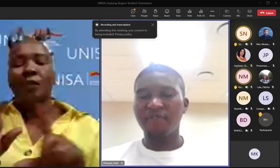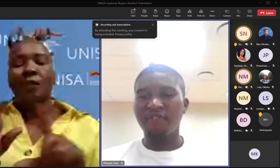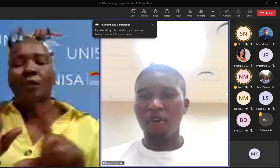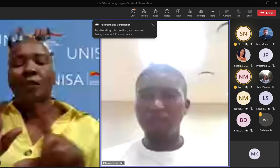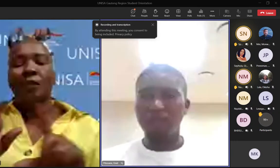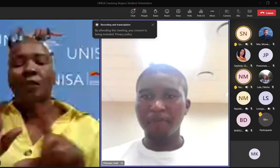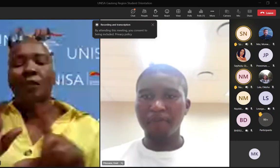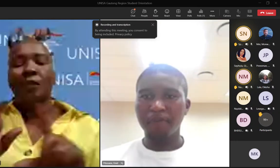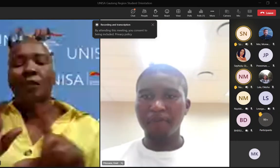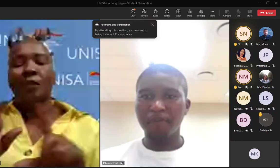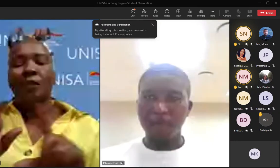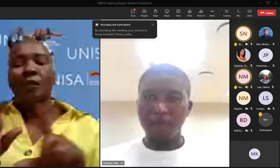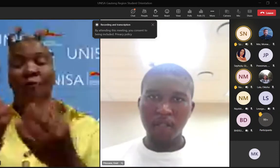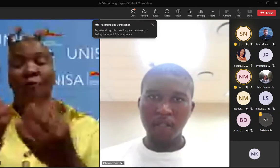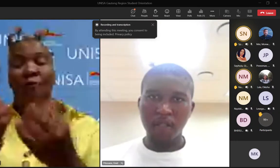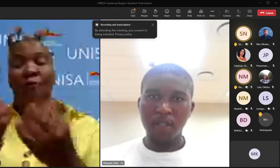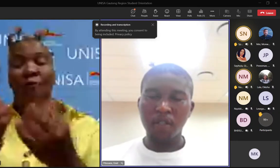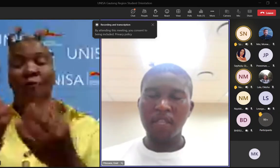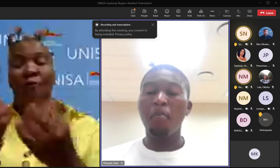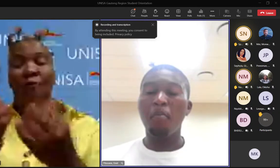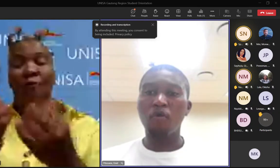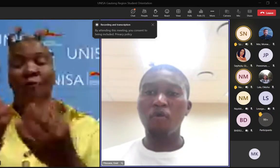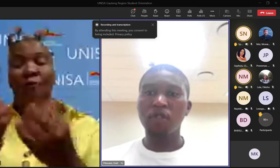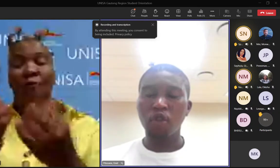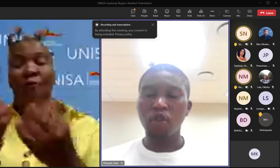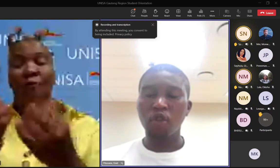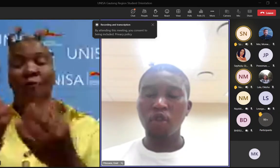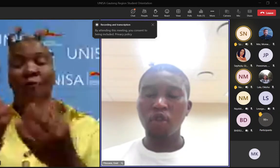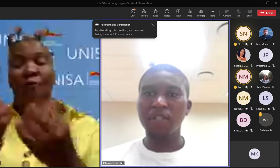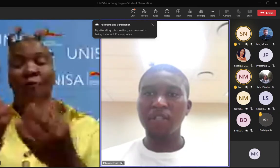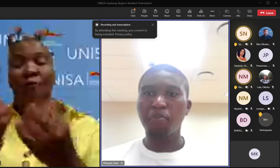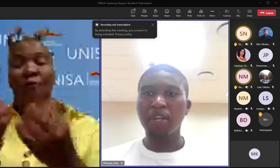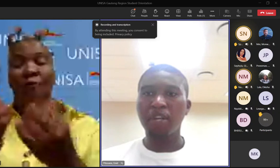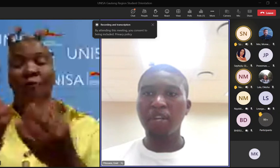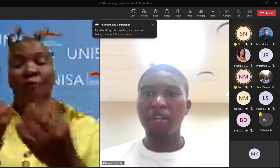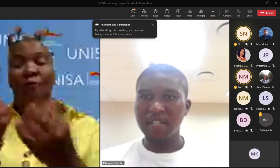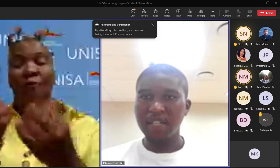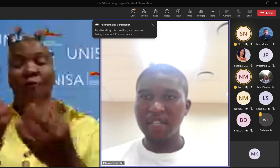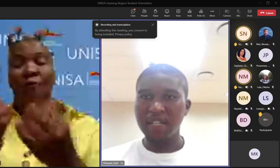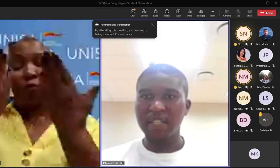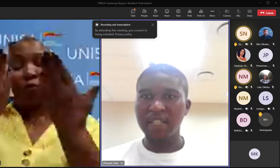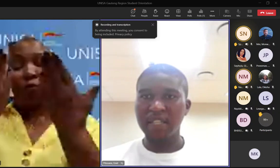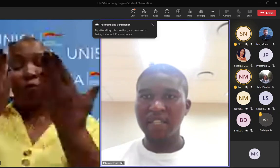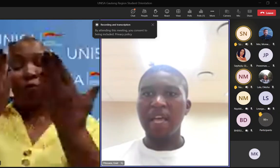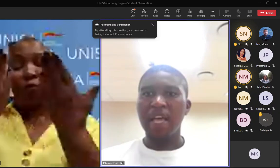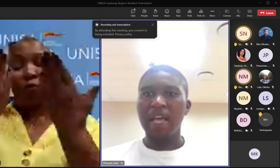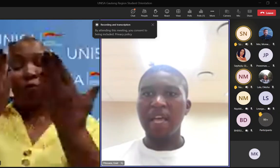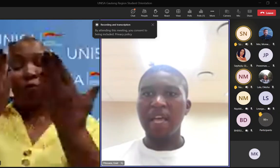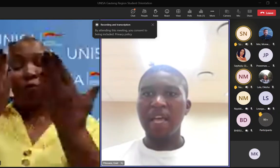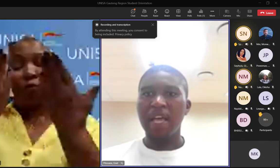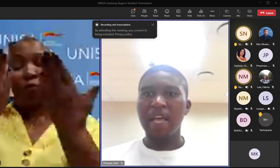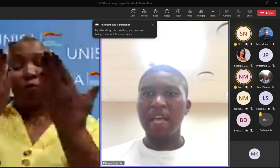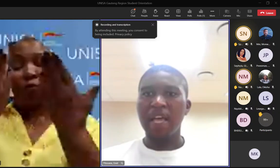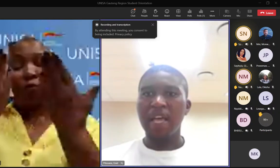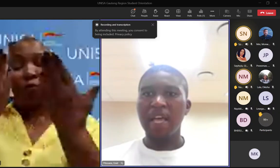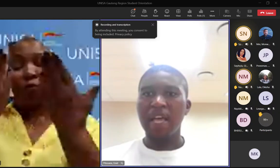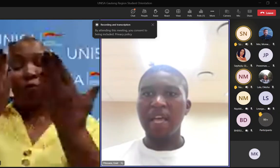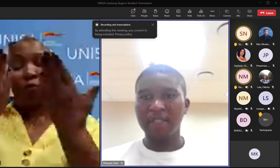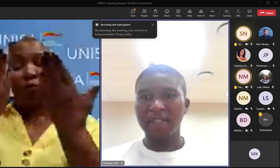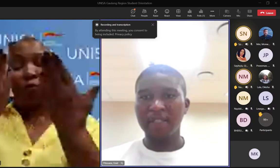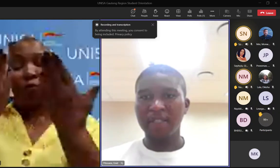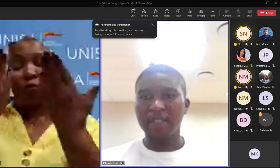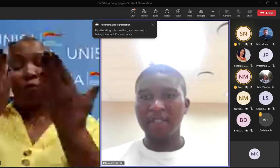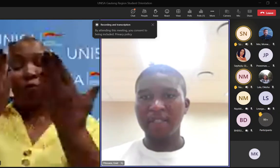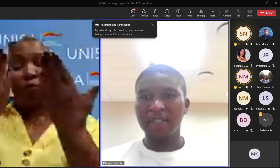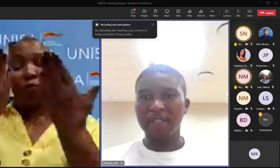is then formed and is then composed through various political structures and academic structures